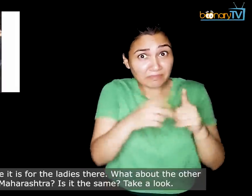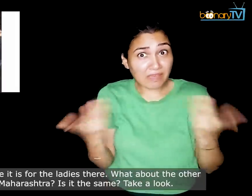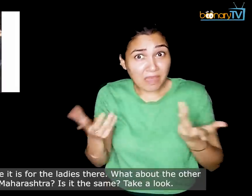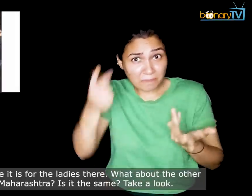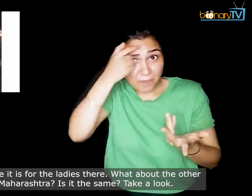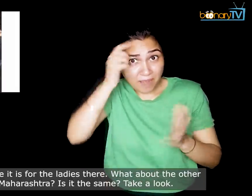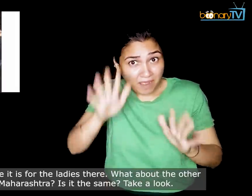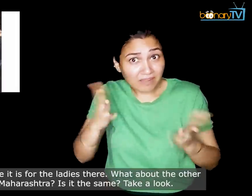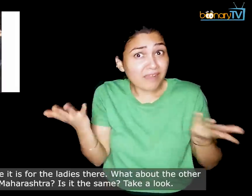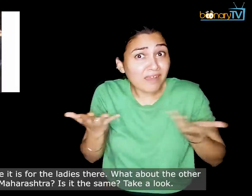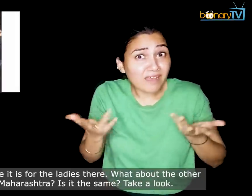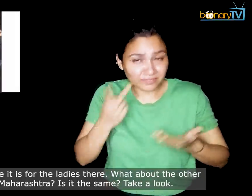Take a look.